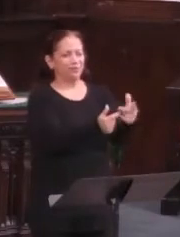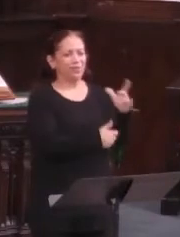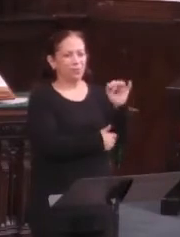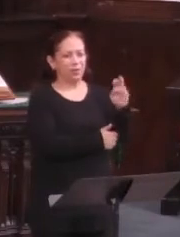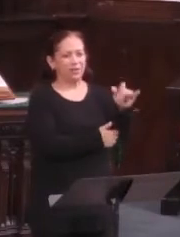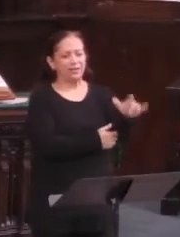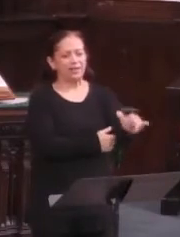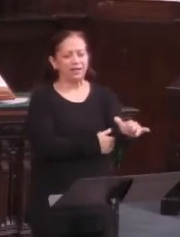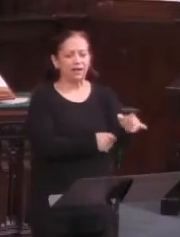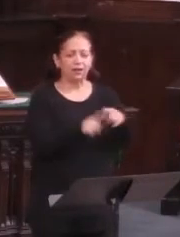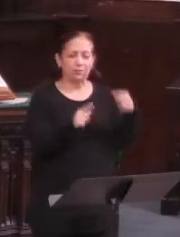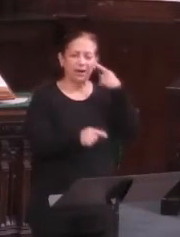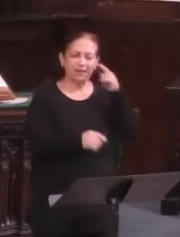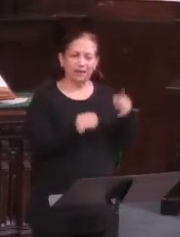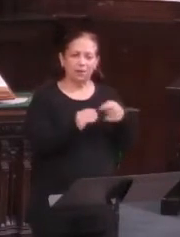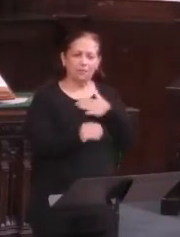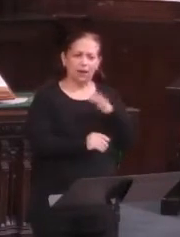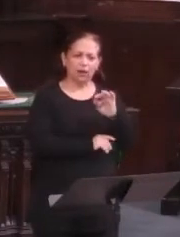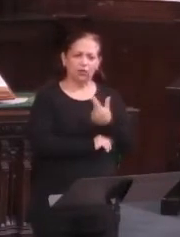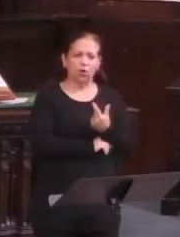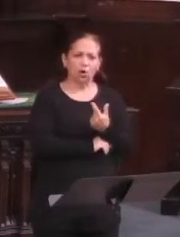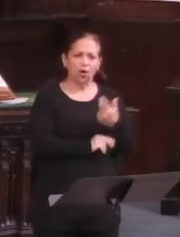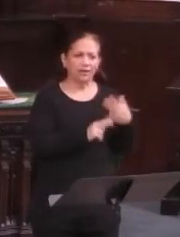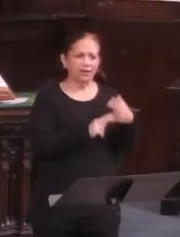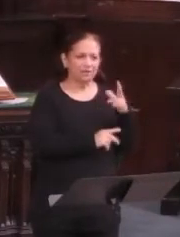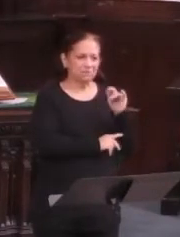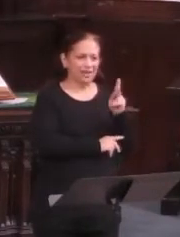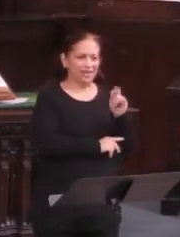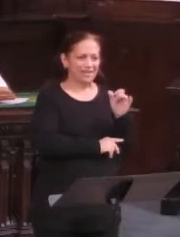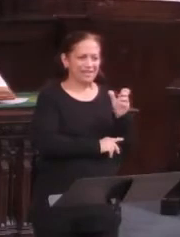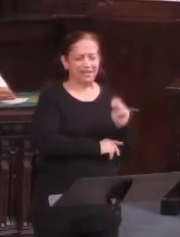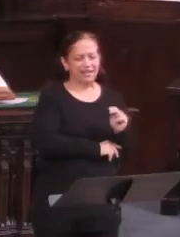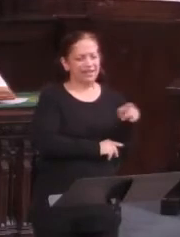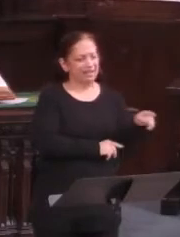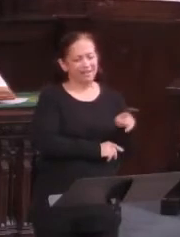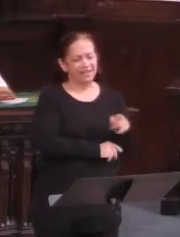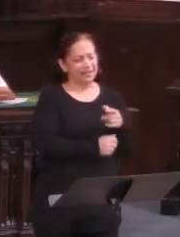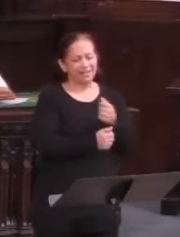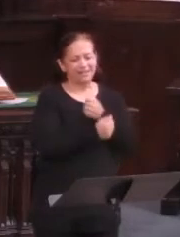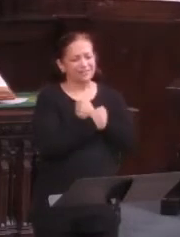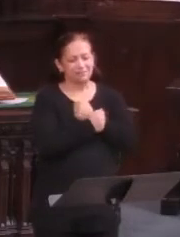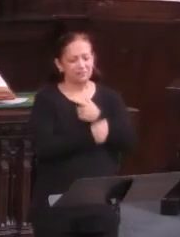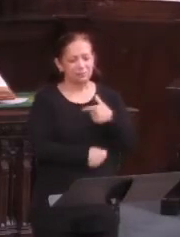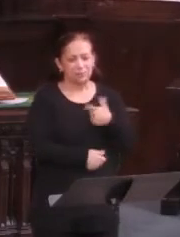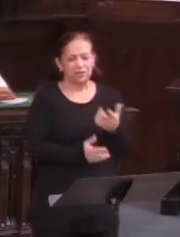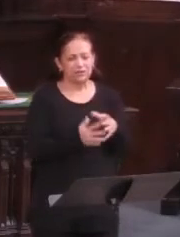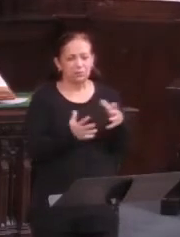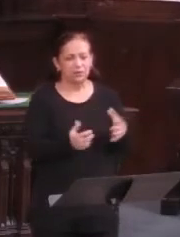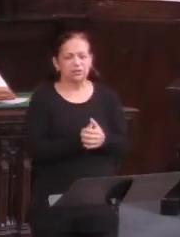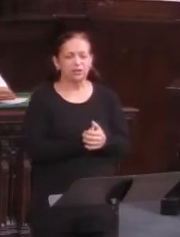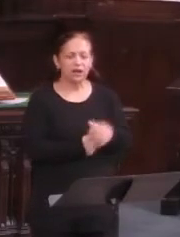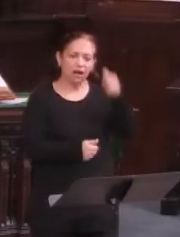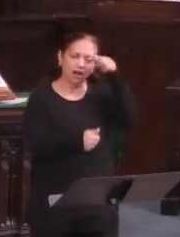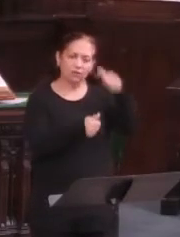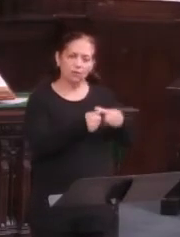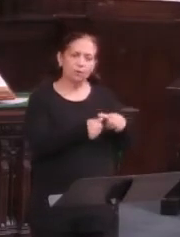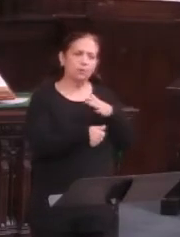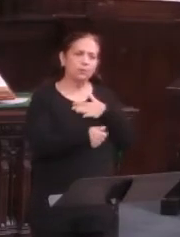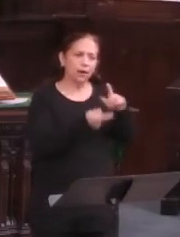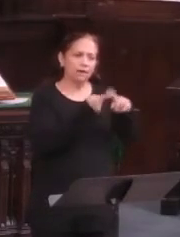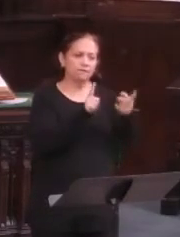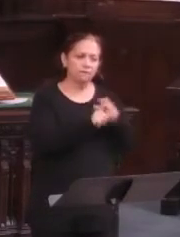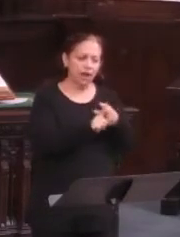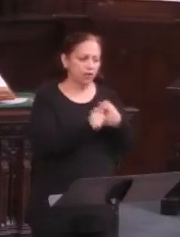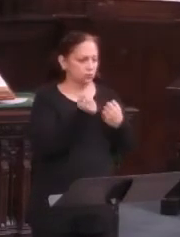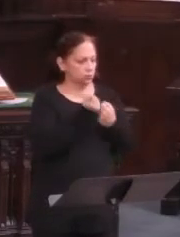my loyal dog, Kingston, who is so dedicated and faithful to me. I remember my loyal friends who have